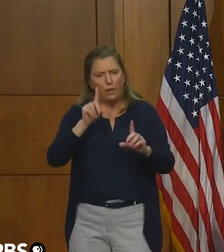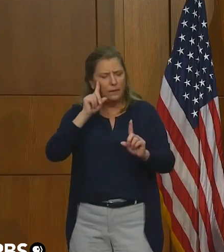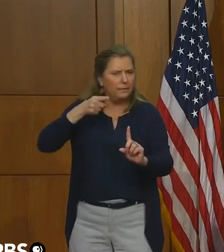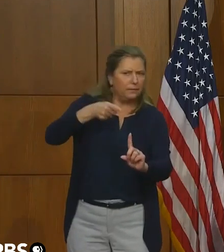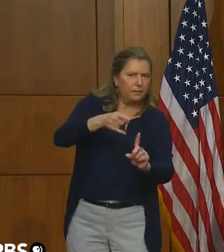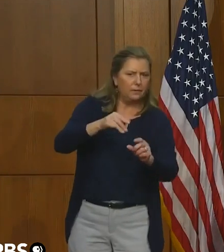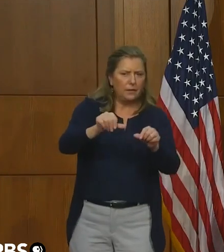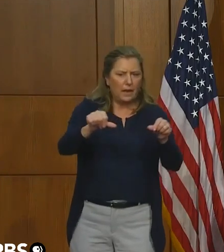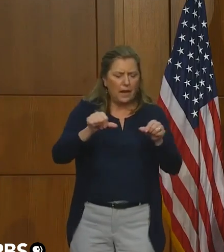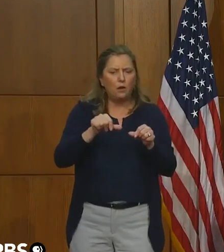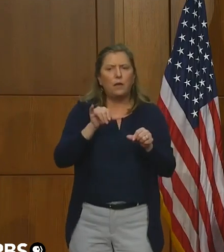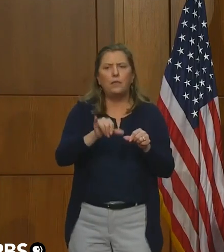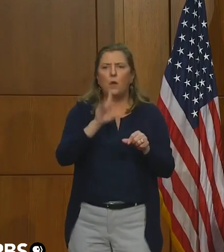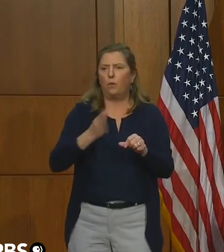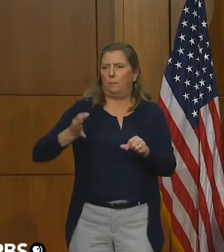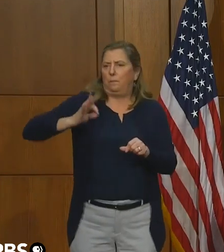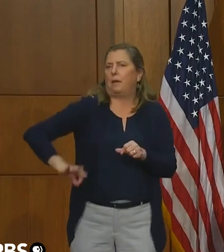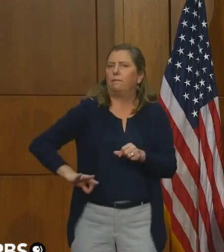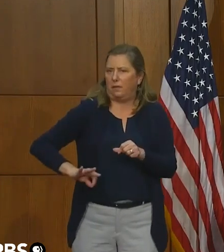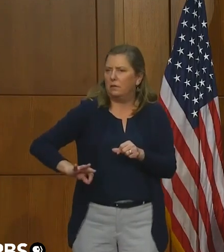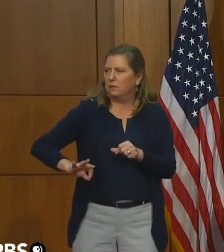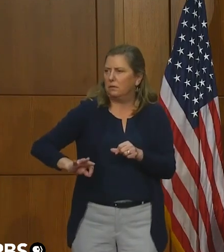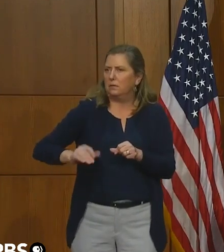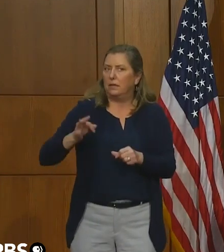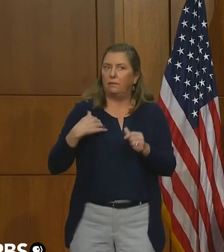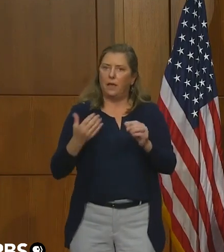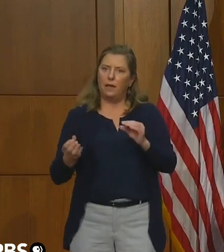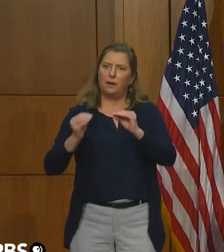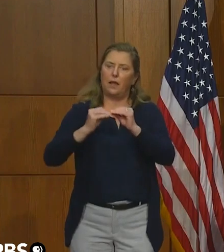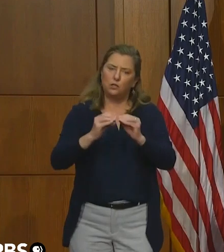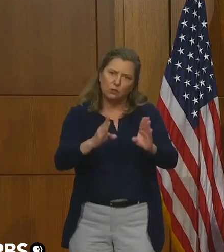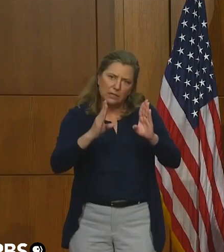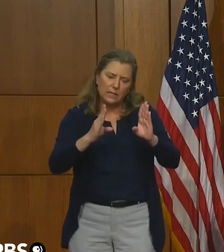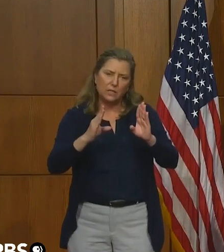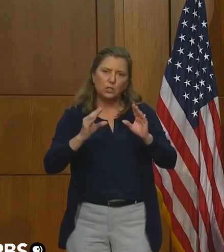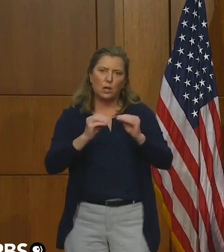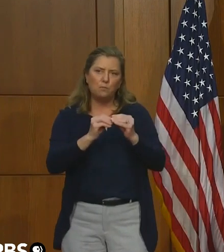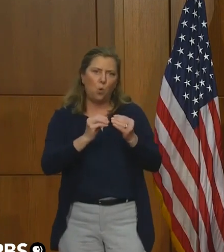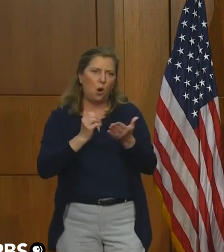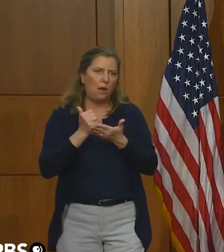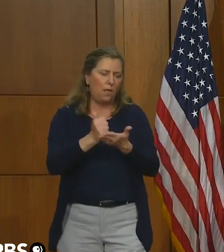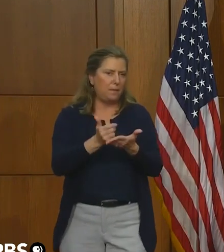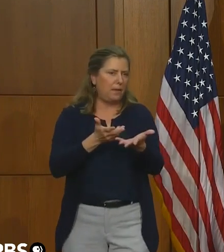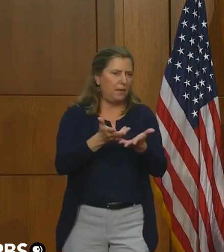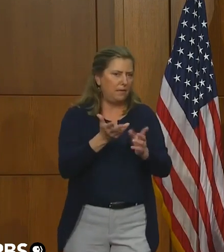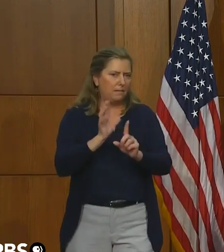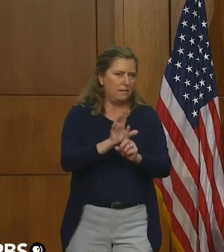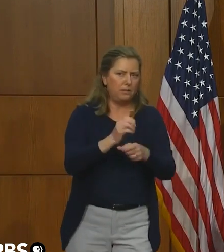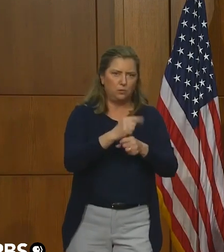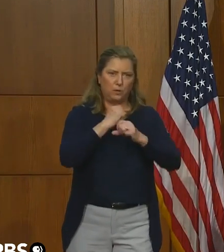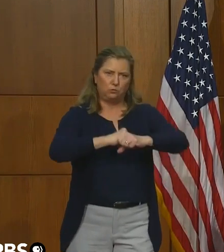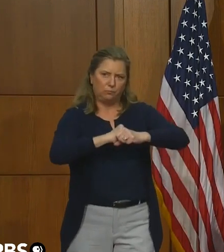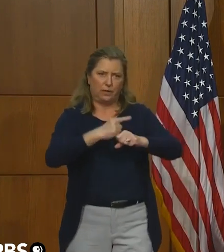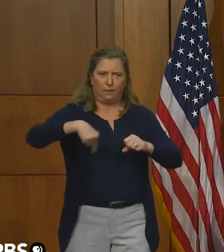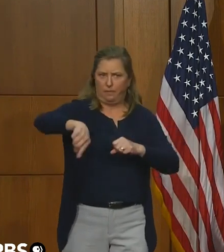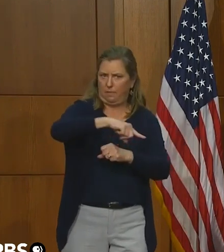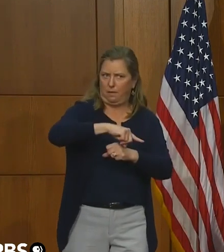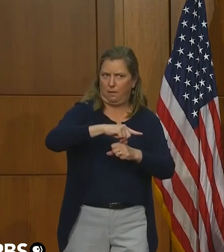target communities that would benefit from extra attention and more intervention to protect that community